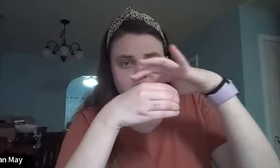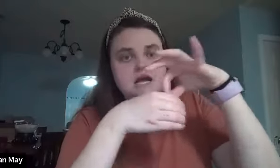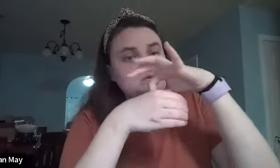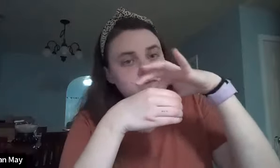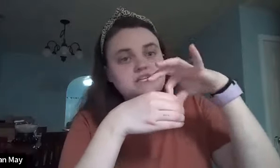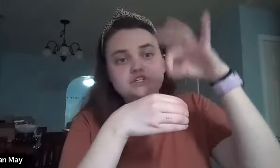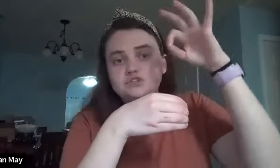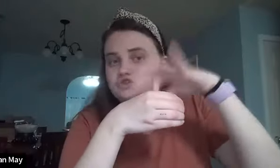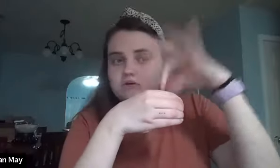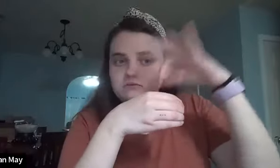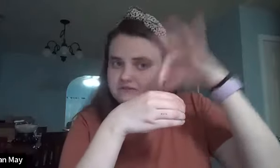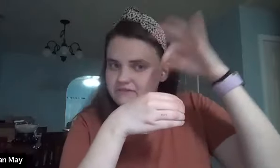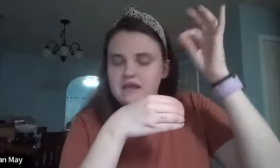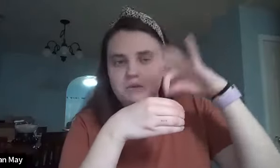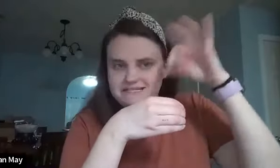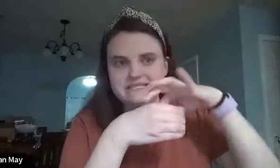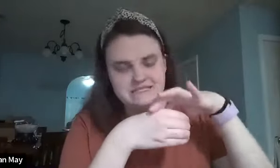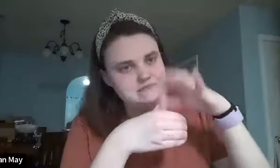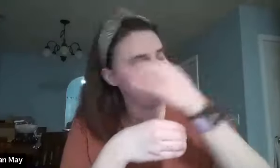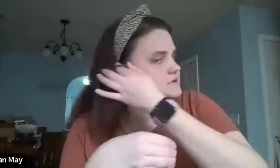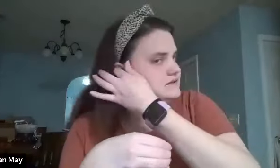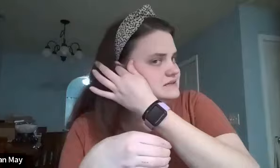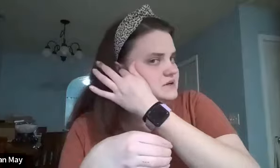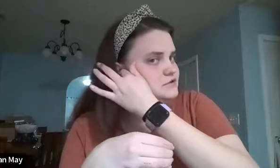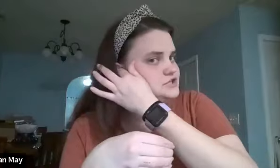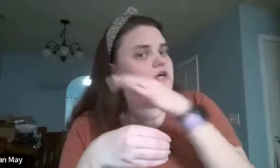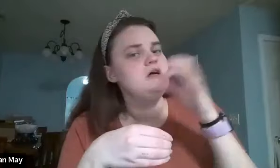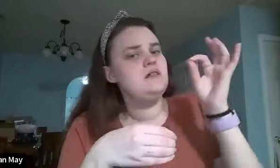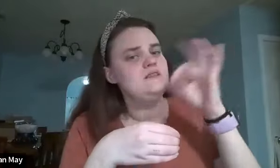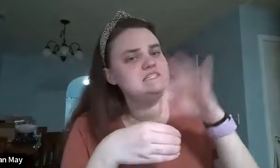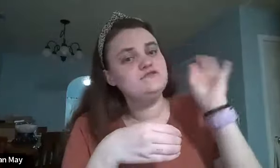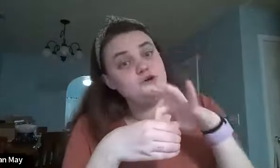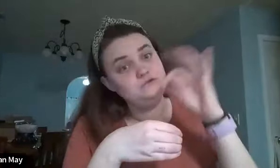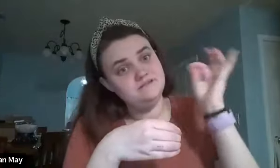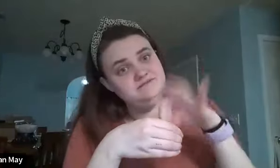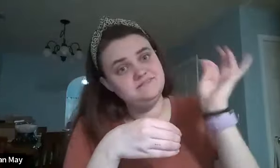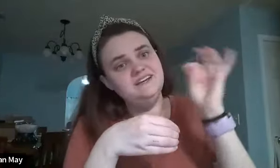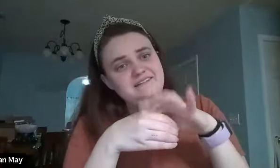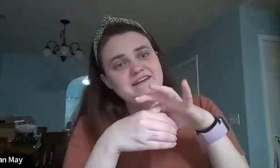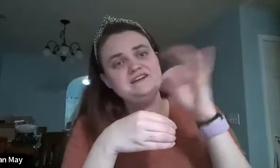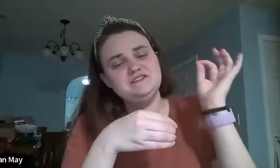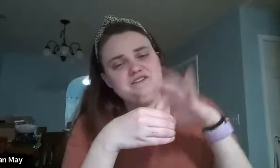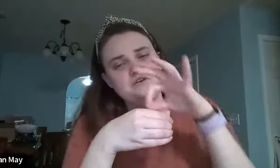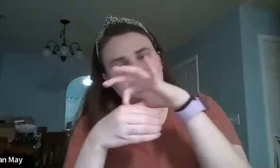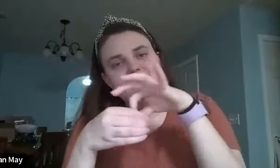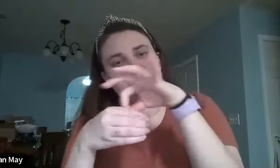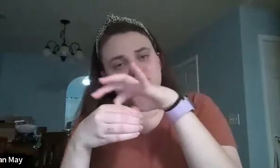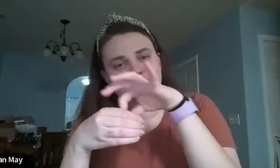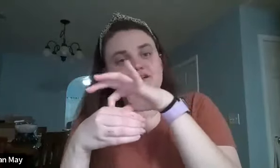And you want to make sure you don't, I know I did the dipping motion. This is vote. So you want to make sure you do it in a